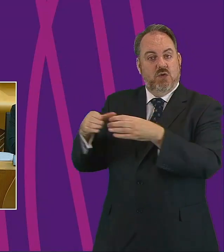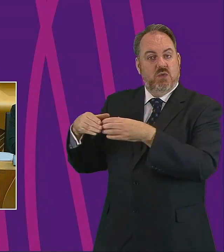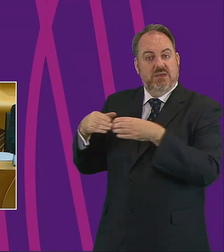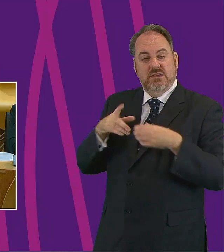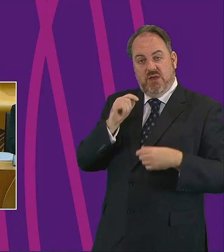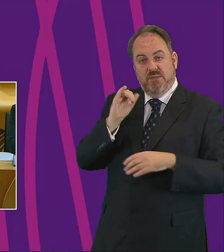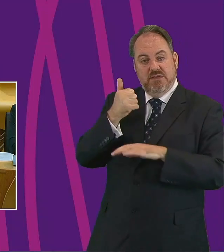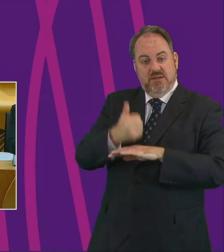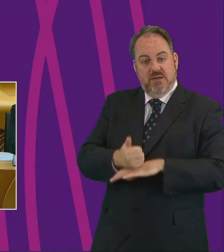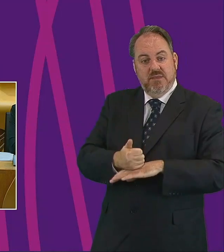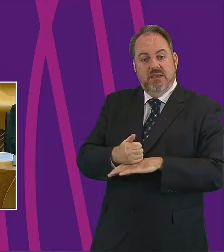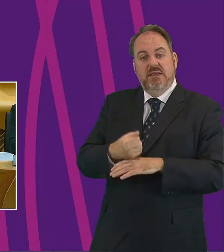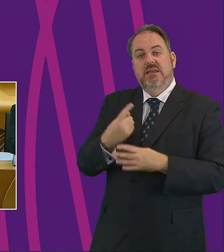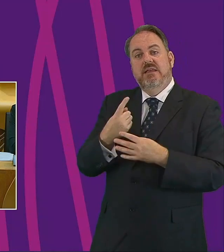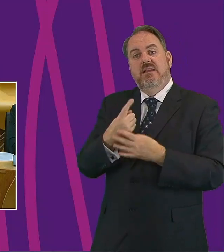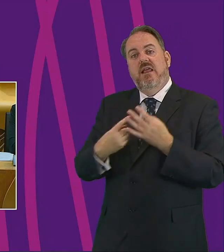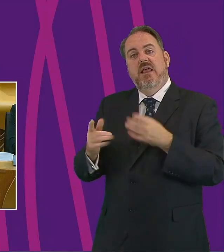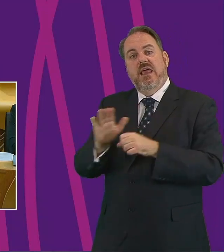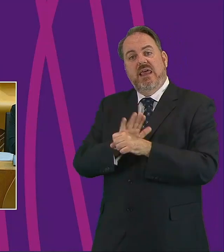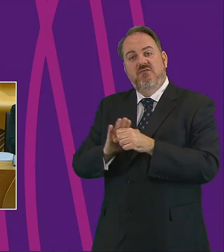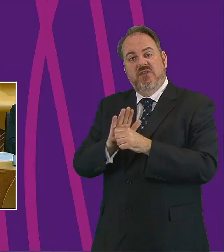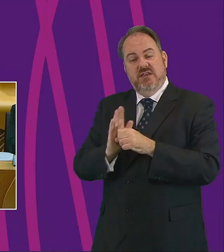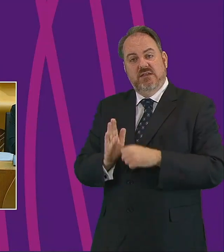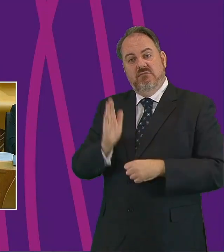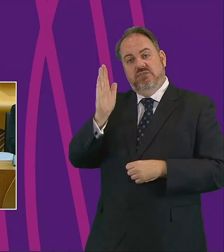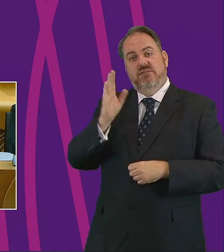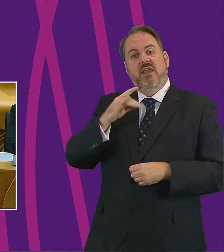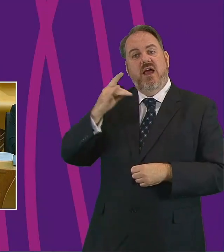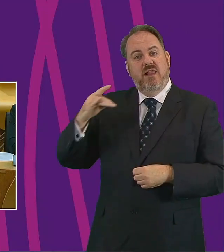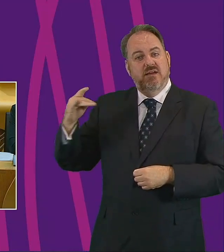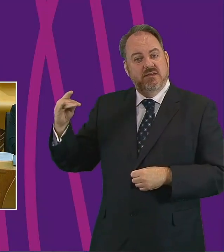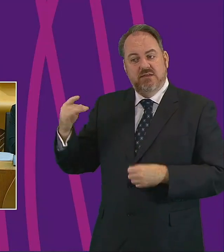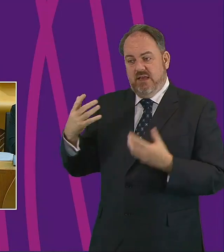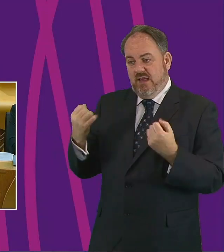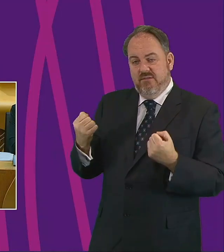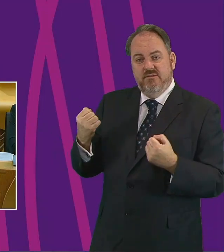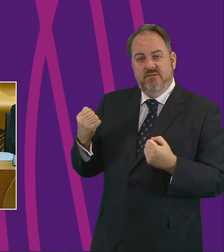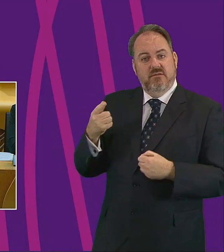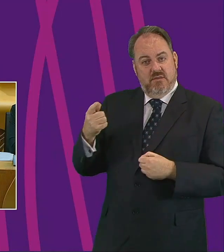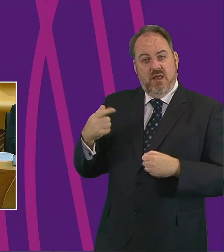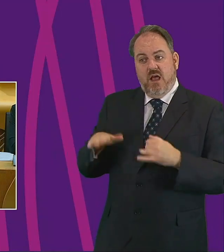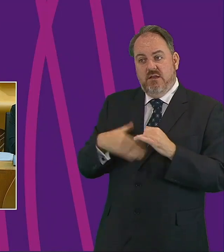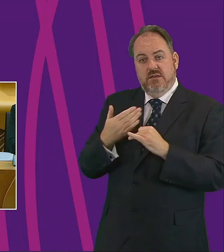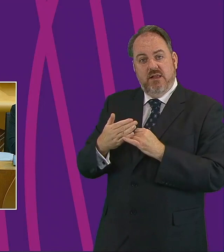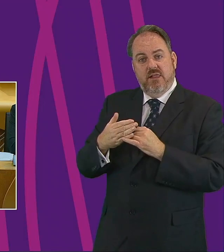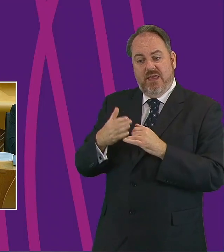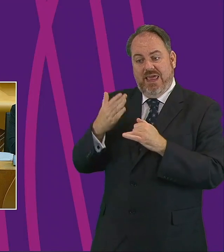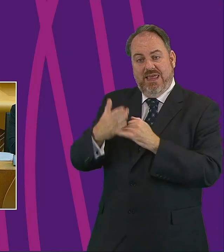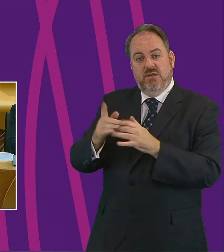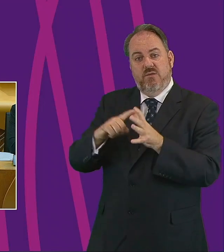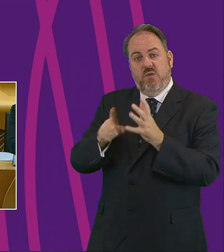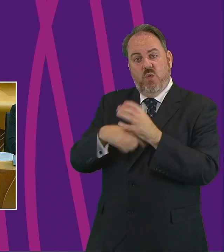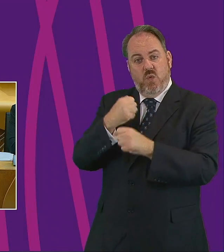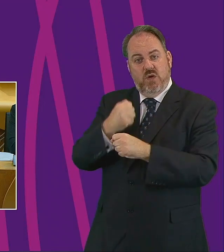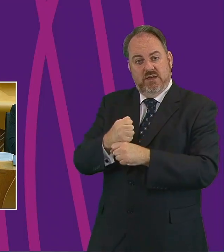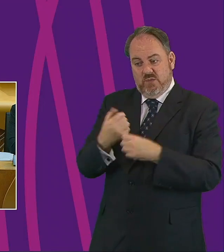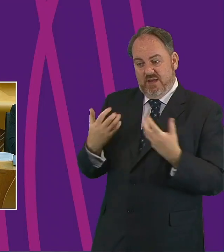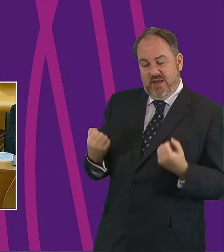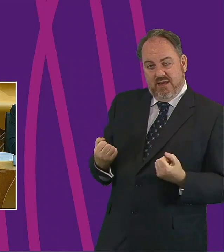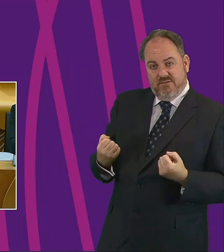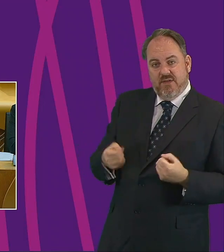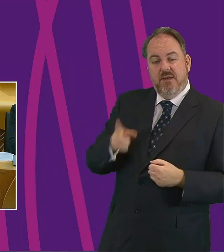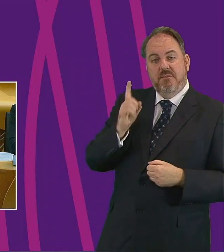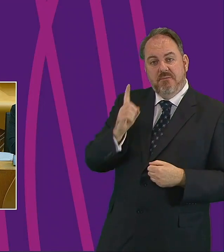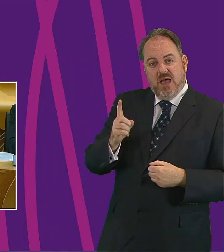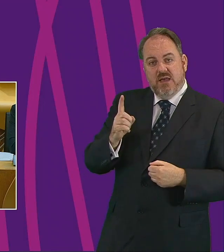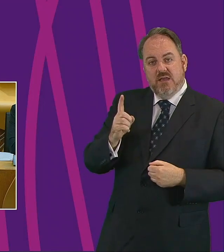Thurso, Portree, Campbelltown and Lochgilphead are available until the end of August. Therefore, home testing is not available